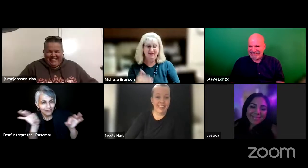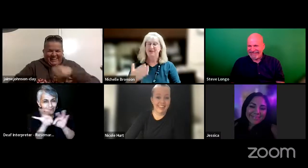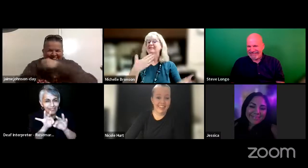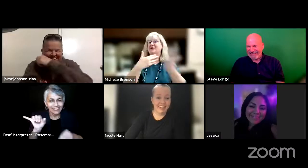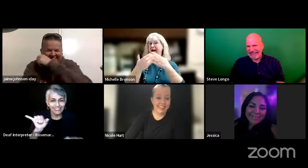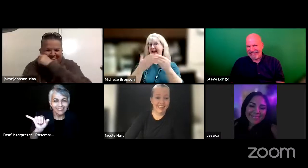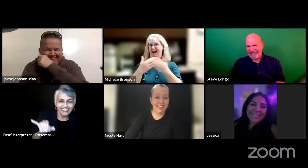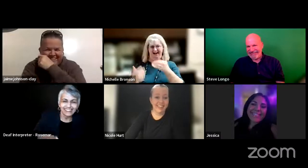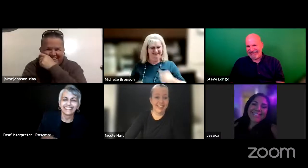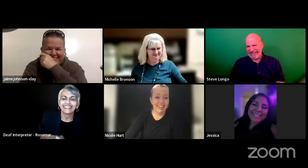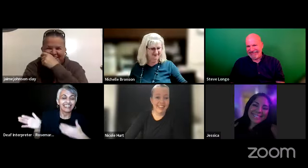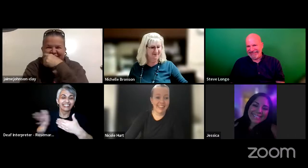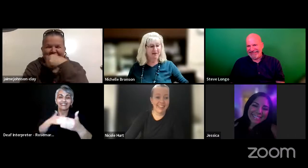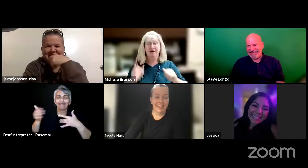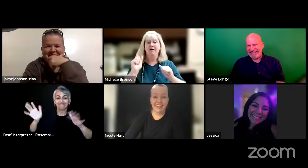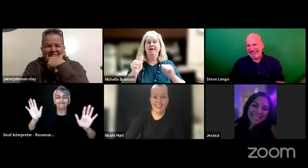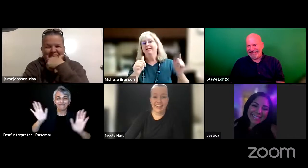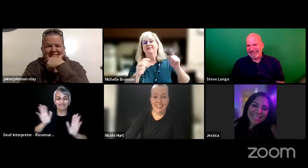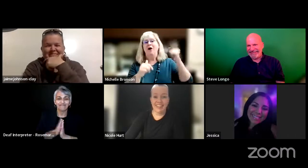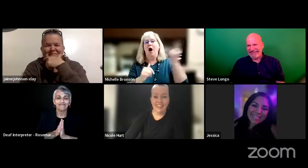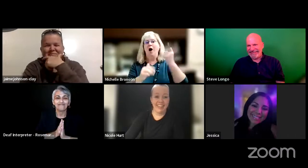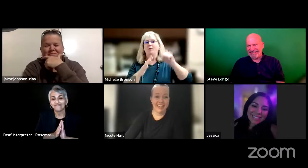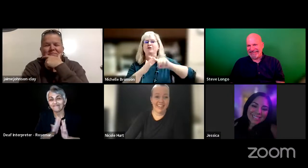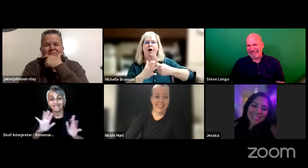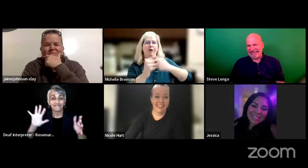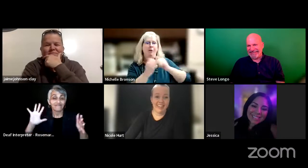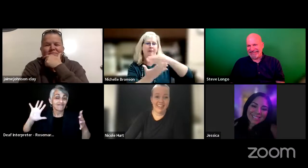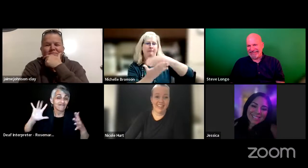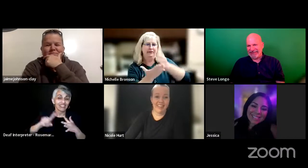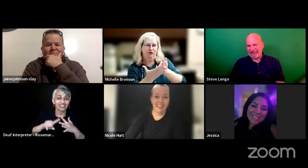food, but anyway,